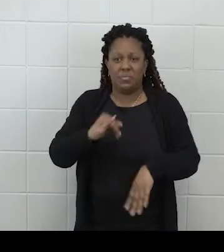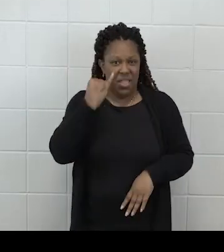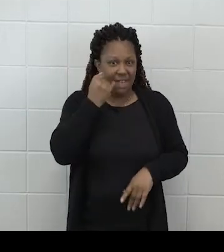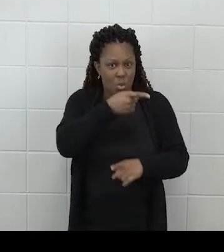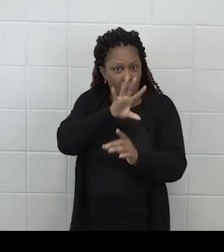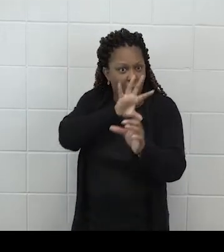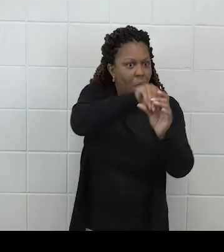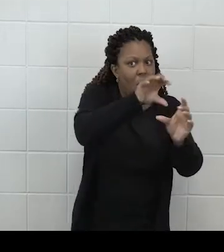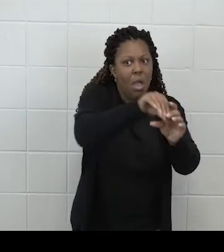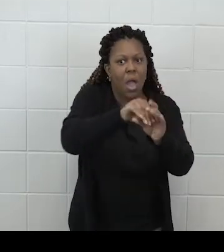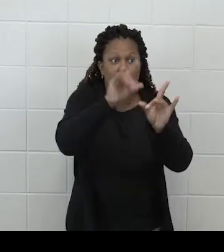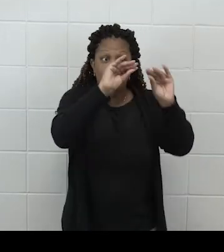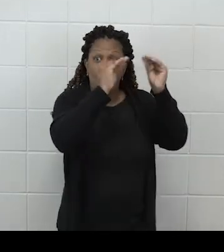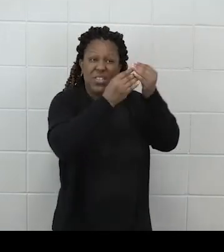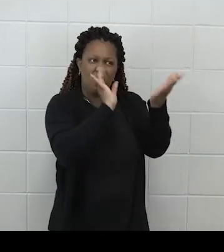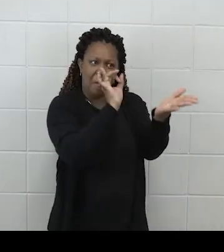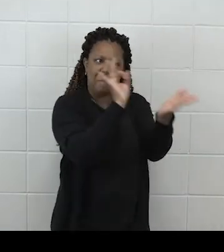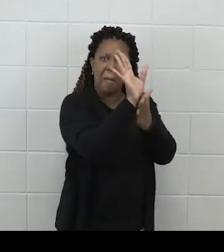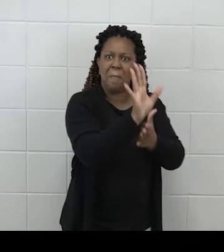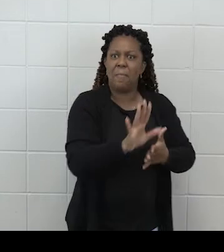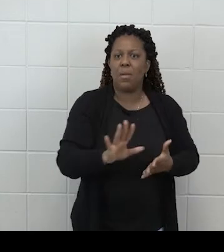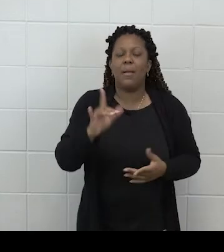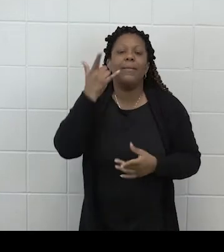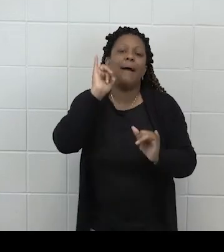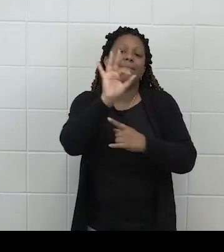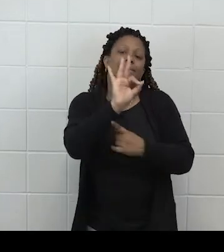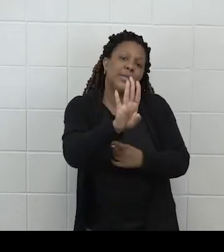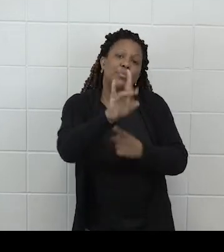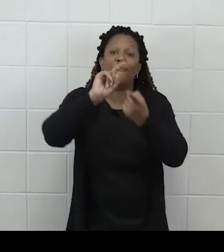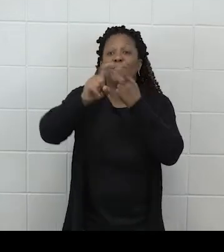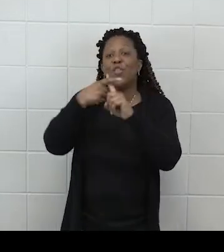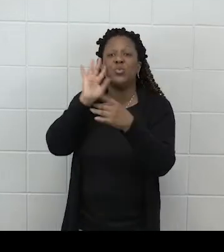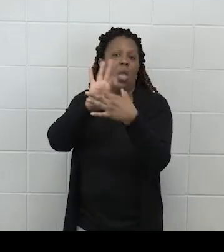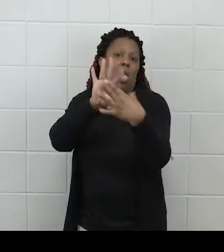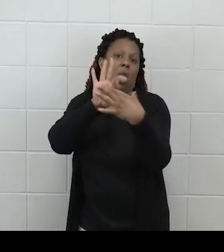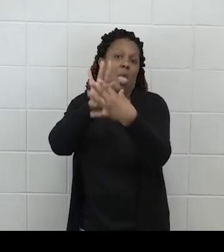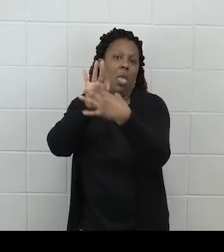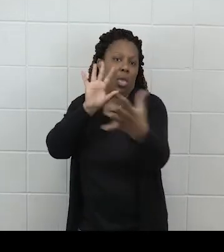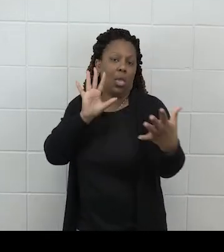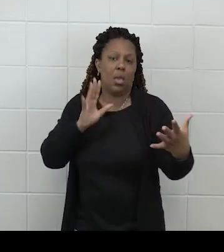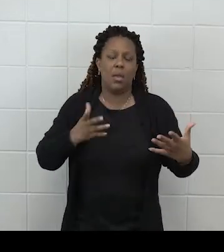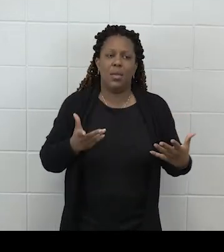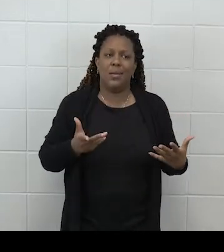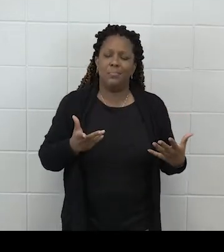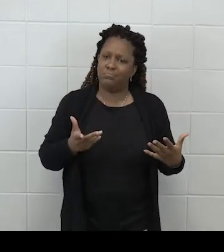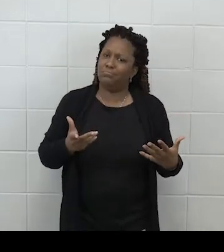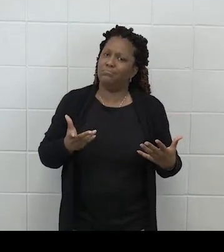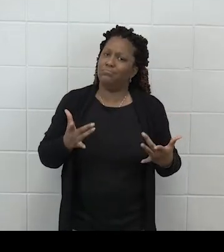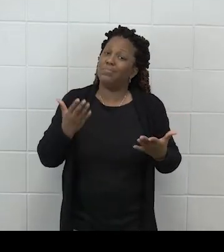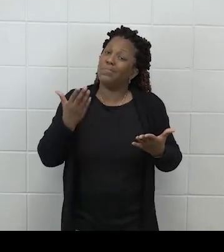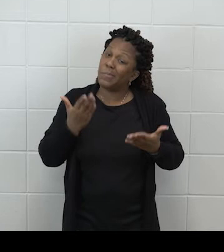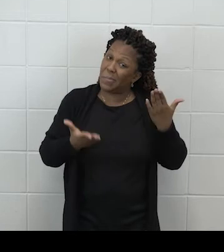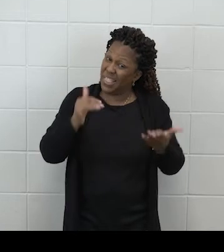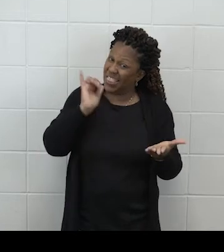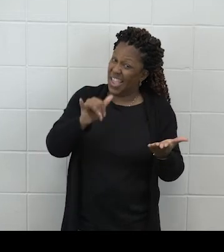friends to unfollow us on Facebook, Twitter, and Instagram. And maybe that was Nicodemus's problem. He